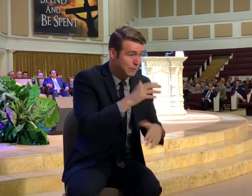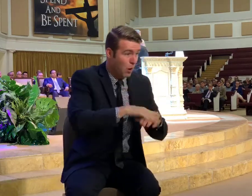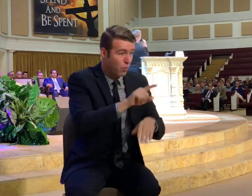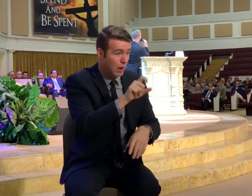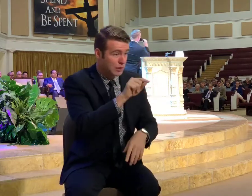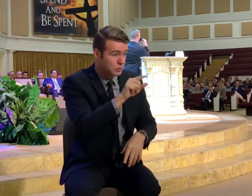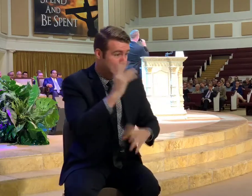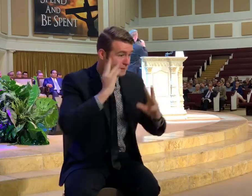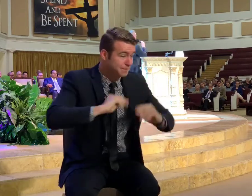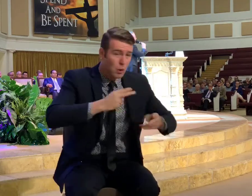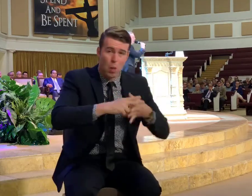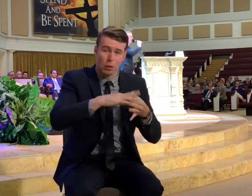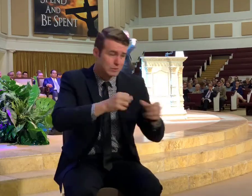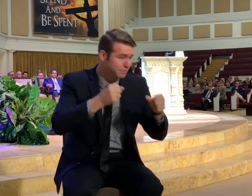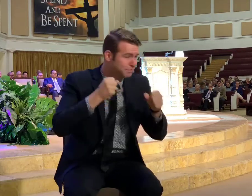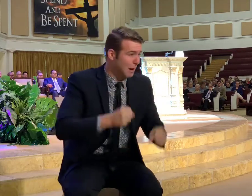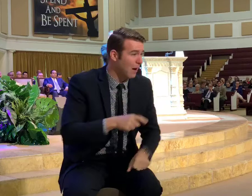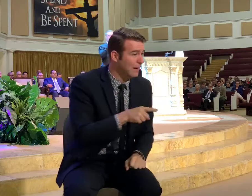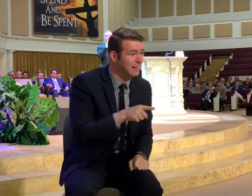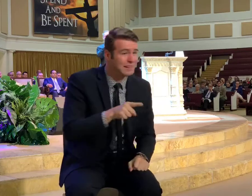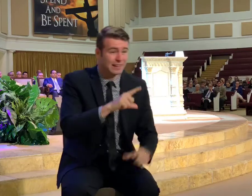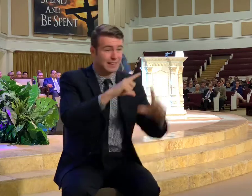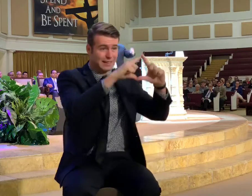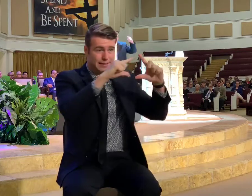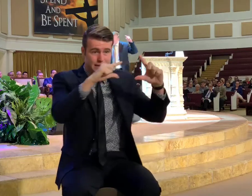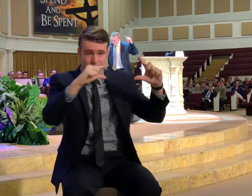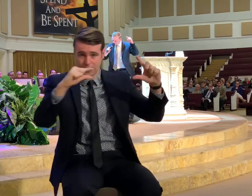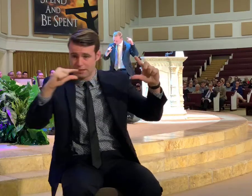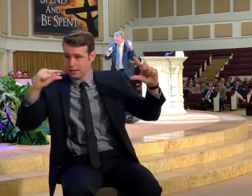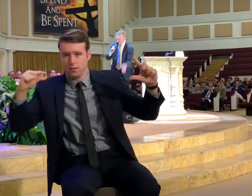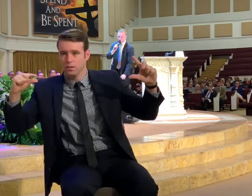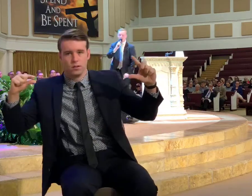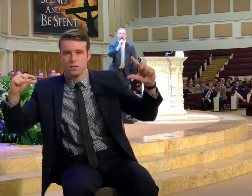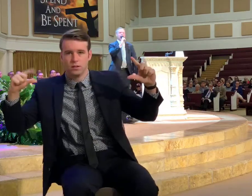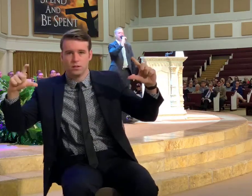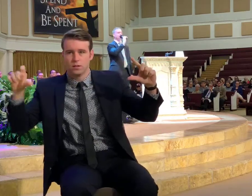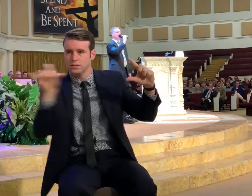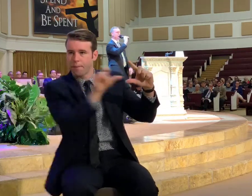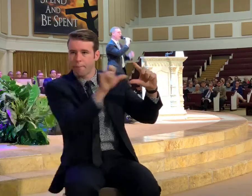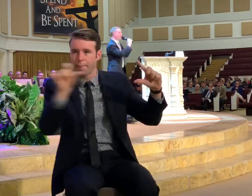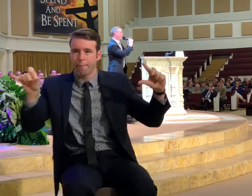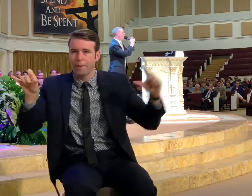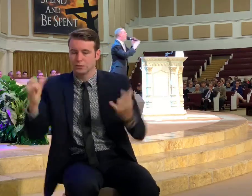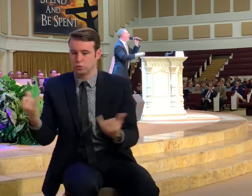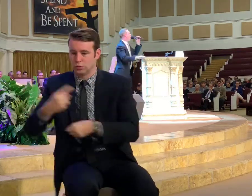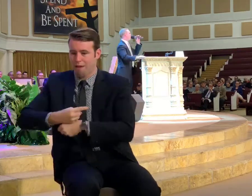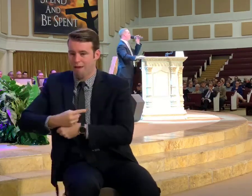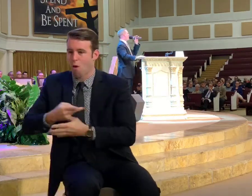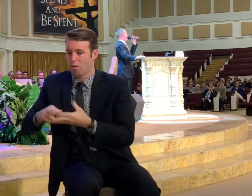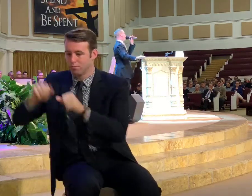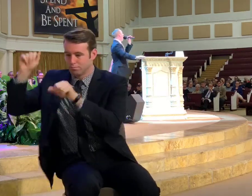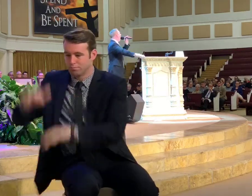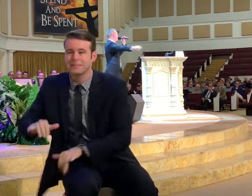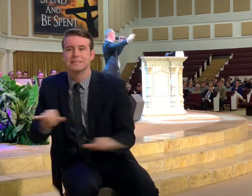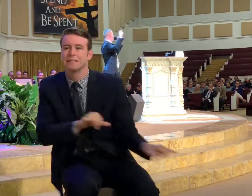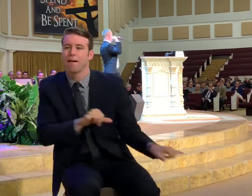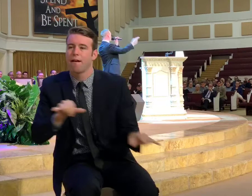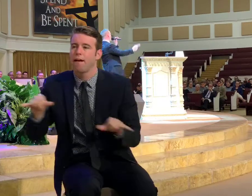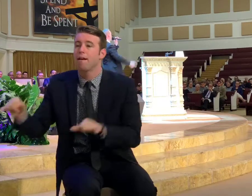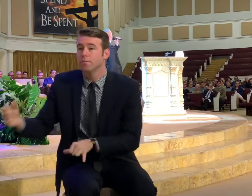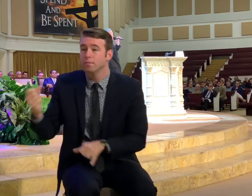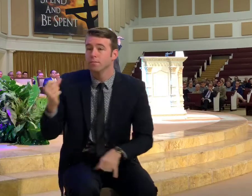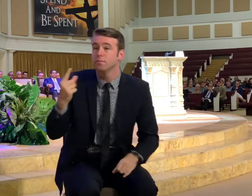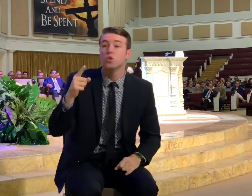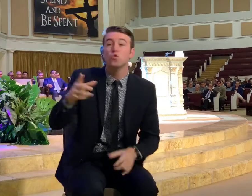120 in the upper room is that same spirit that is in this building here tonight. And if you're here and you've